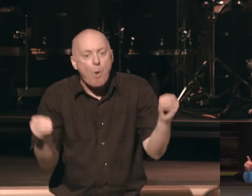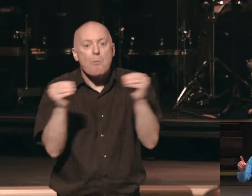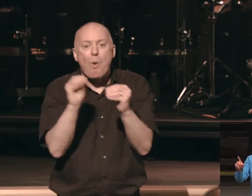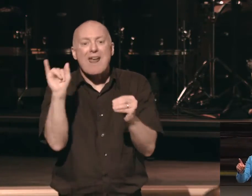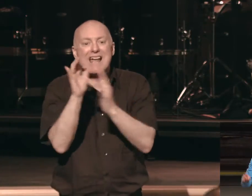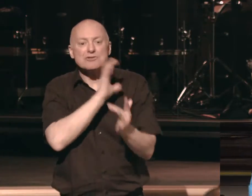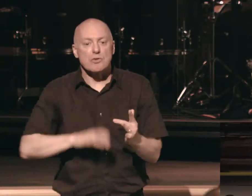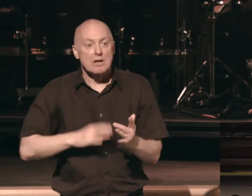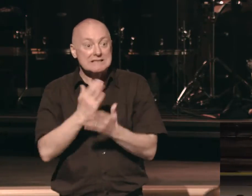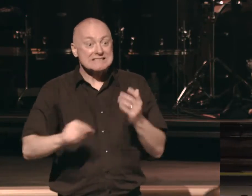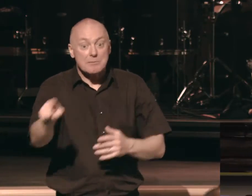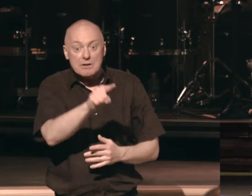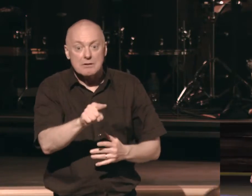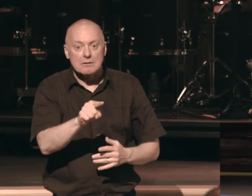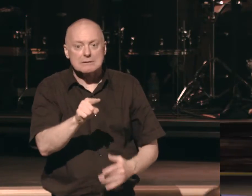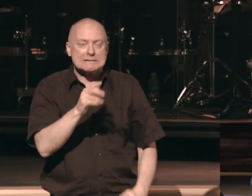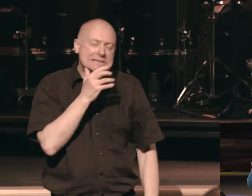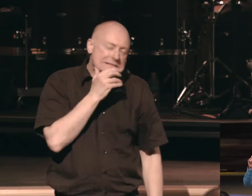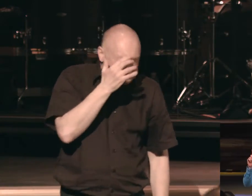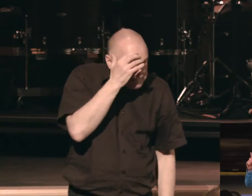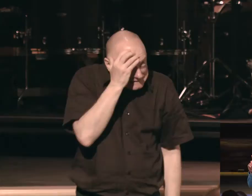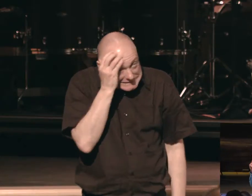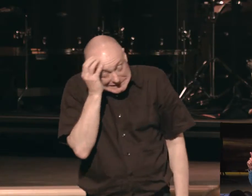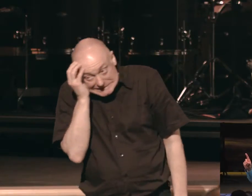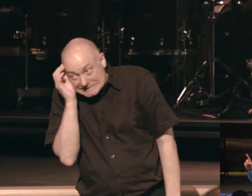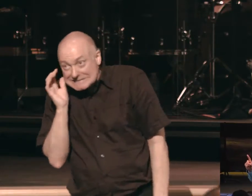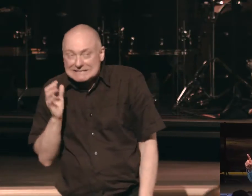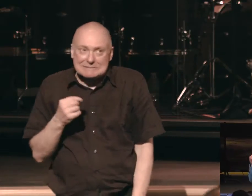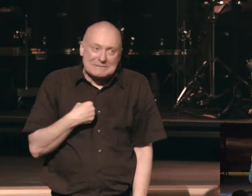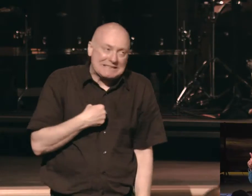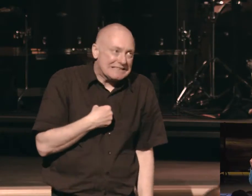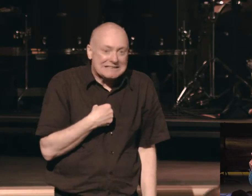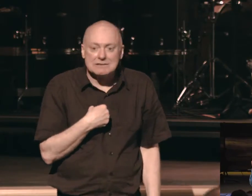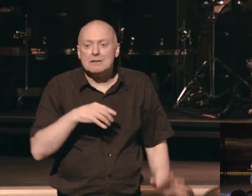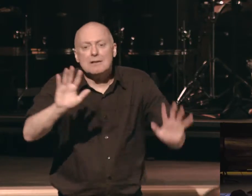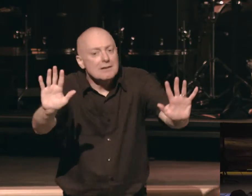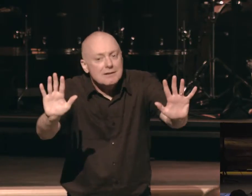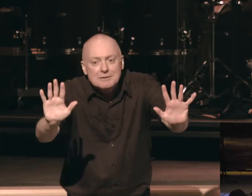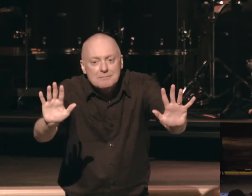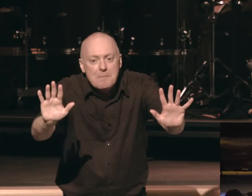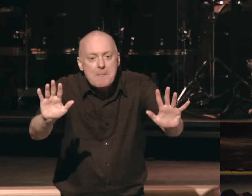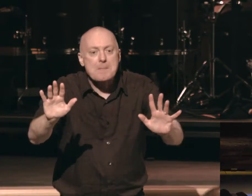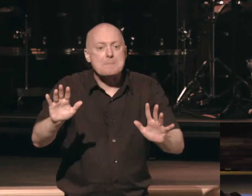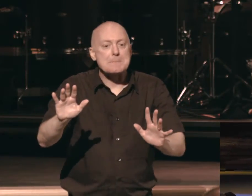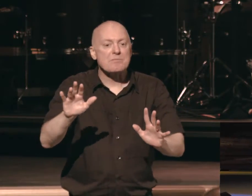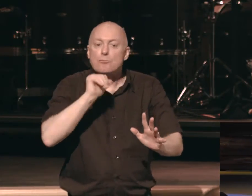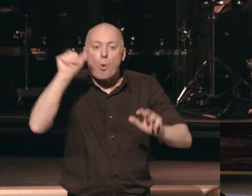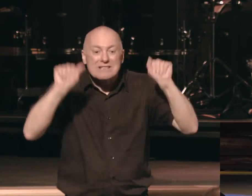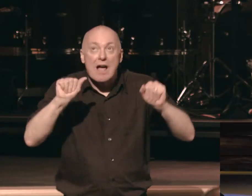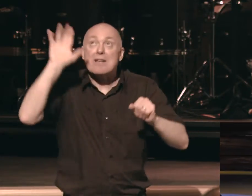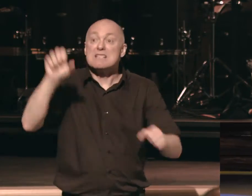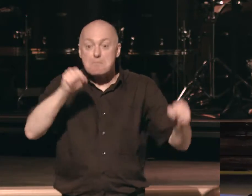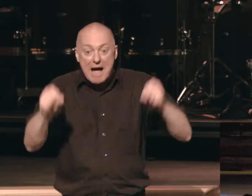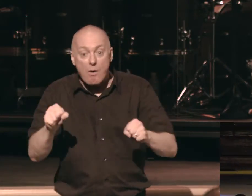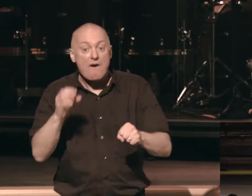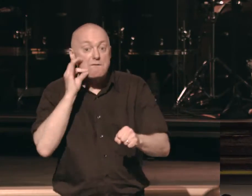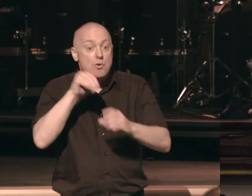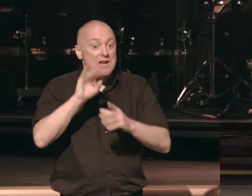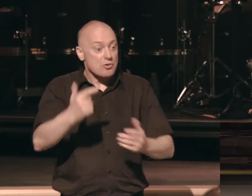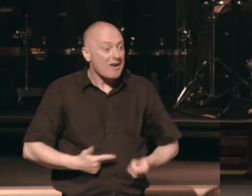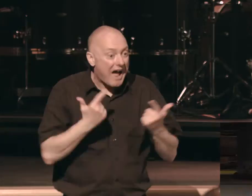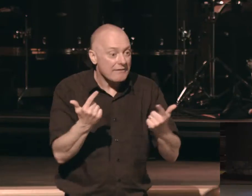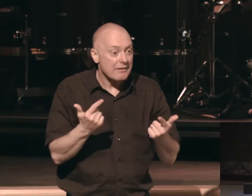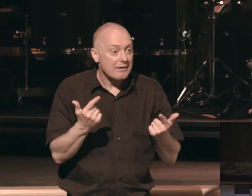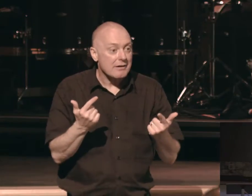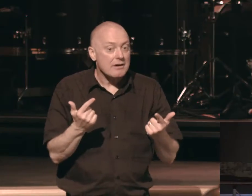Christ. Some of you right now are like, oh man, I'm not doing well. Listen, but your day's not done yet, remember? Don't ever underestimate his power to bear fruit in your life. You can